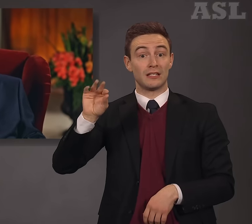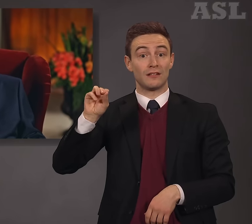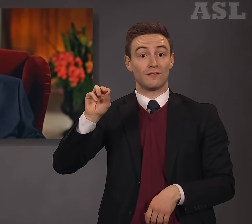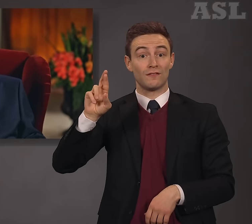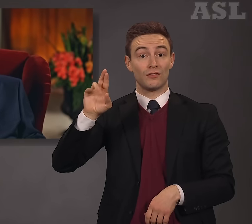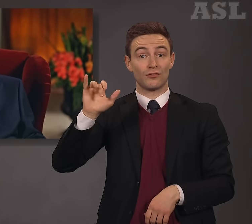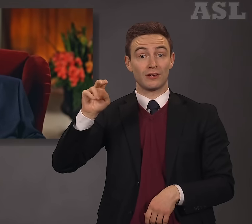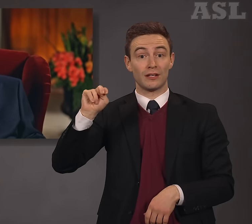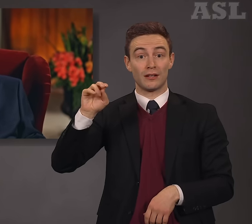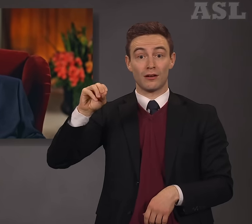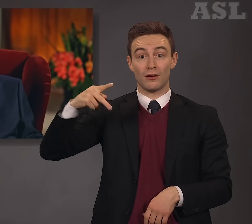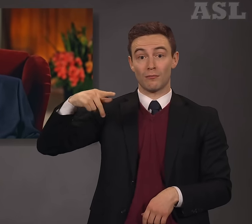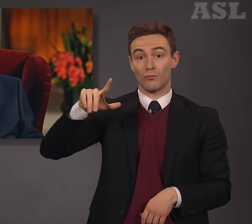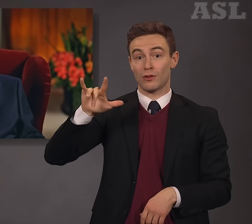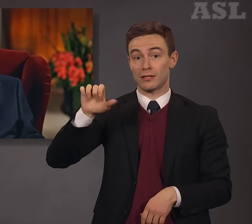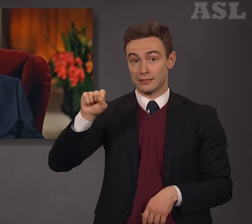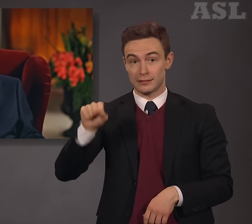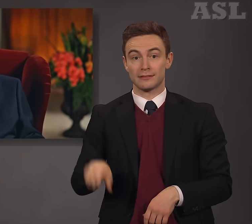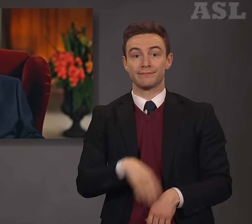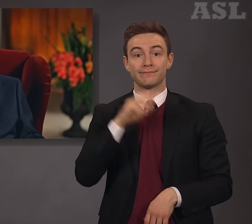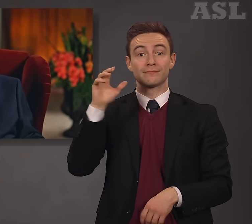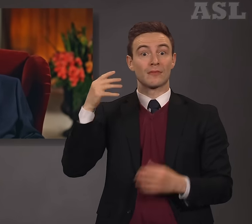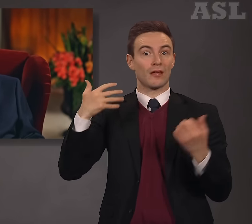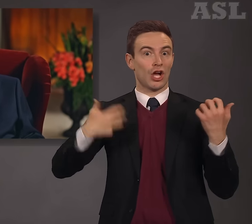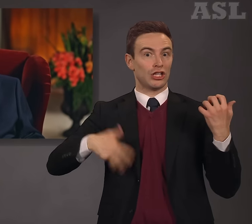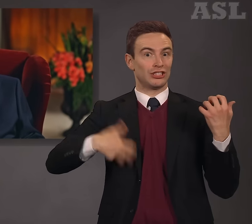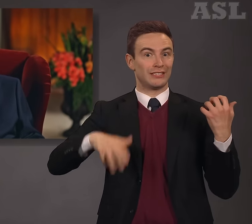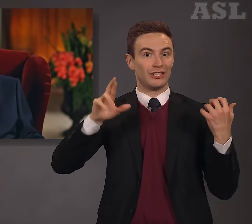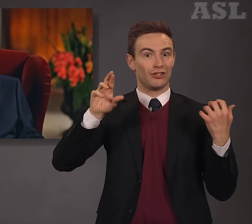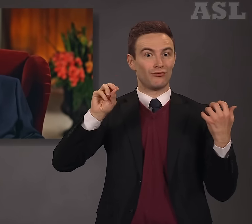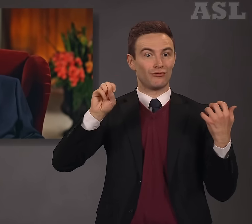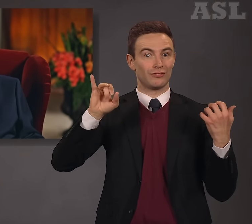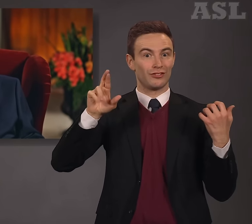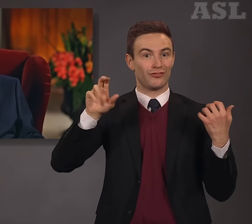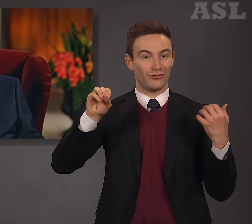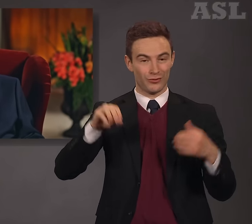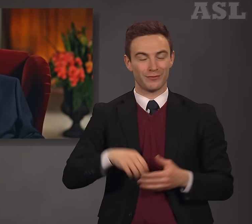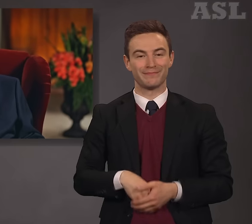Florianopolis, Brazil; Rosario, Argentina;